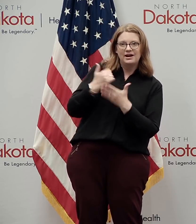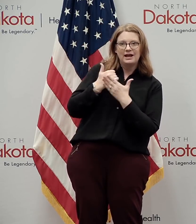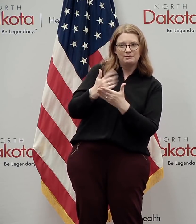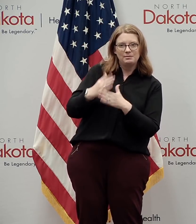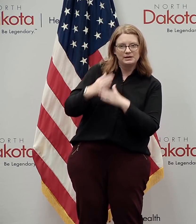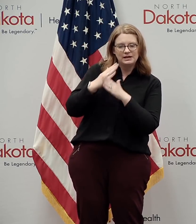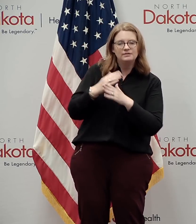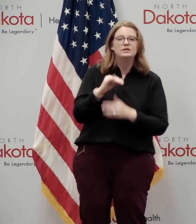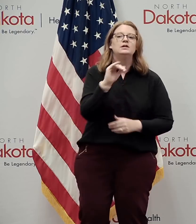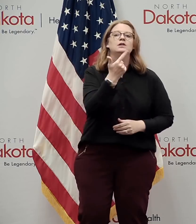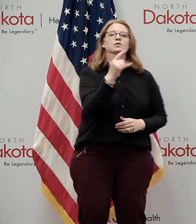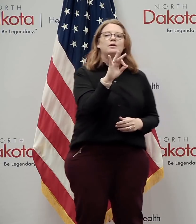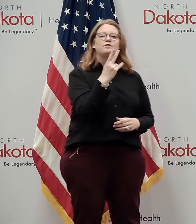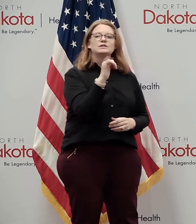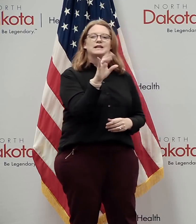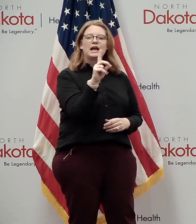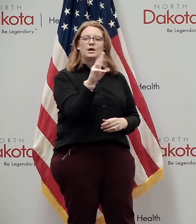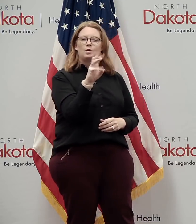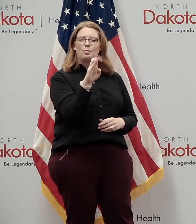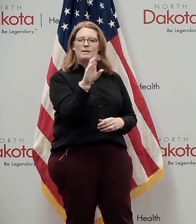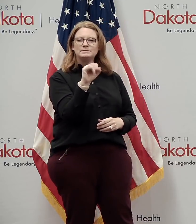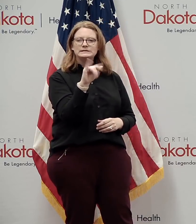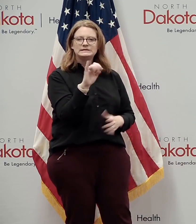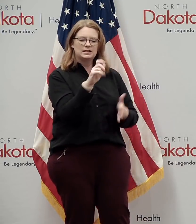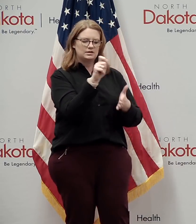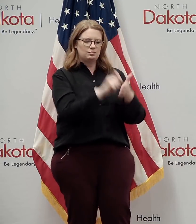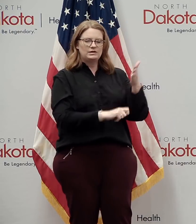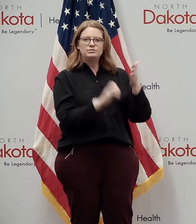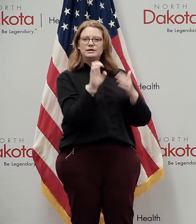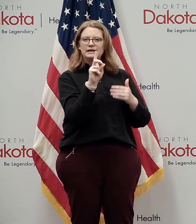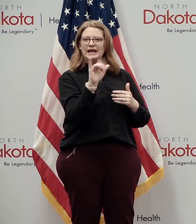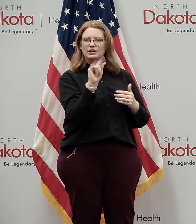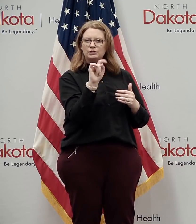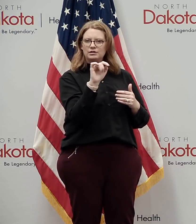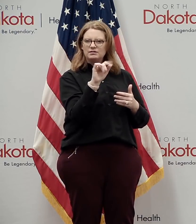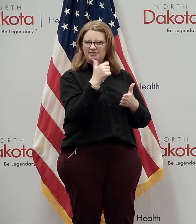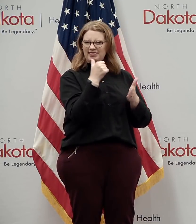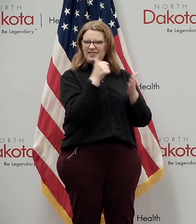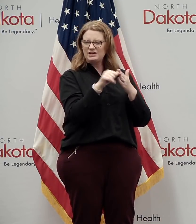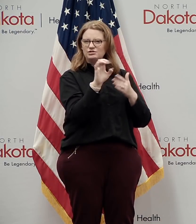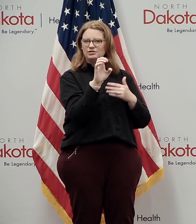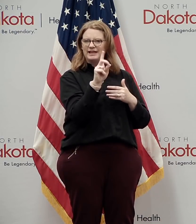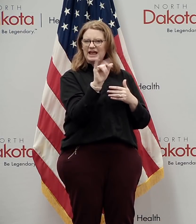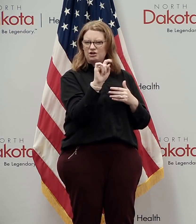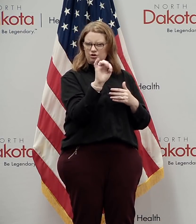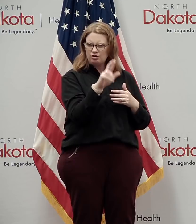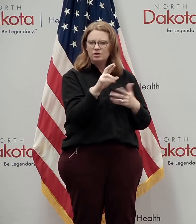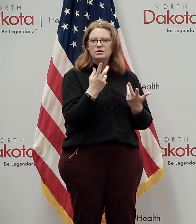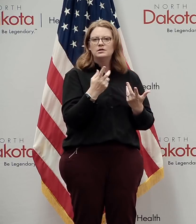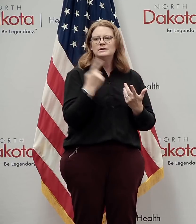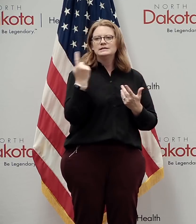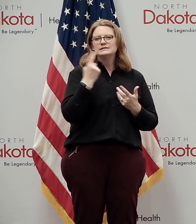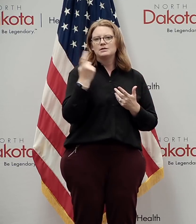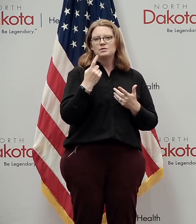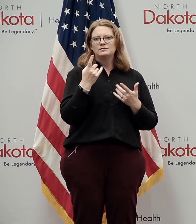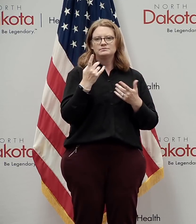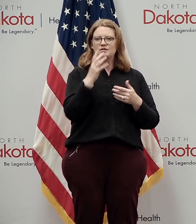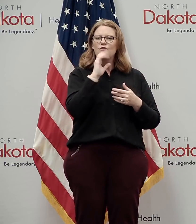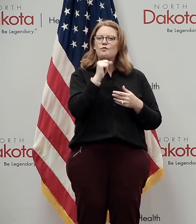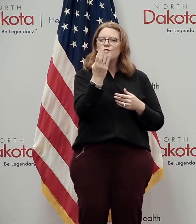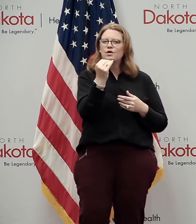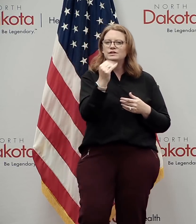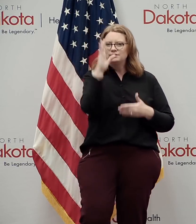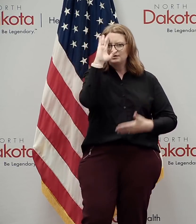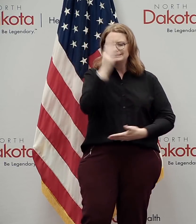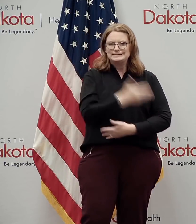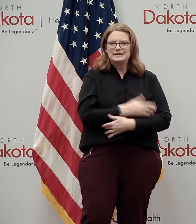Forks Herald website today, there's a letter to the editor about a dad. Someone was driving by his 14-year-old son wearing a mask, and the person that drove by